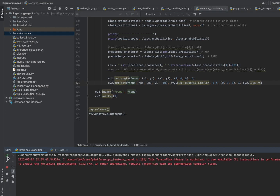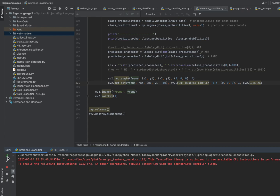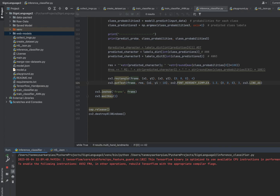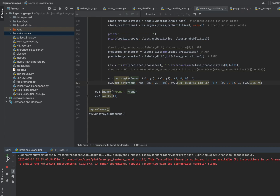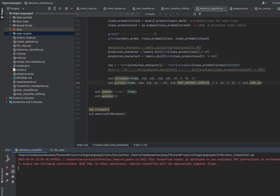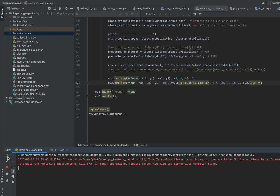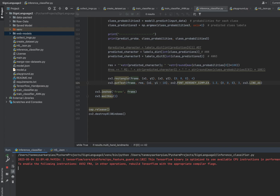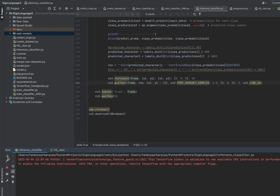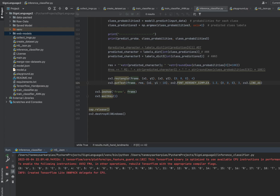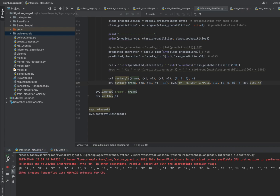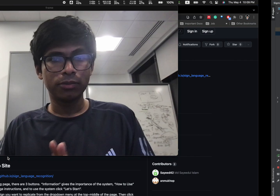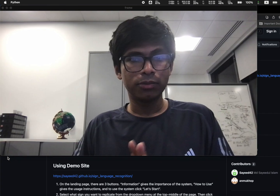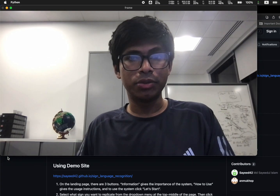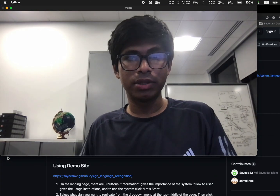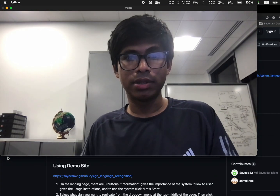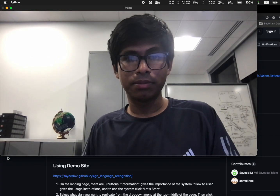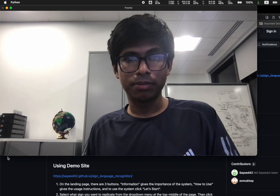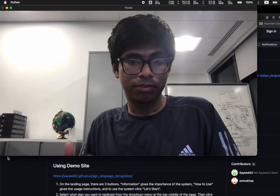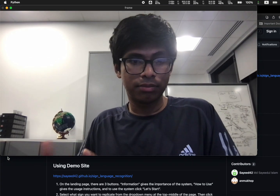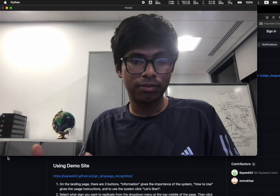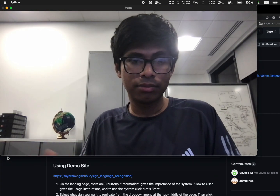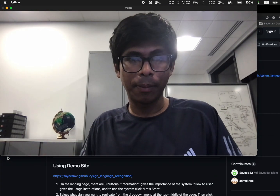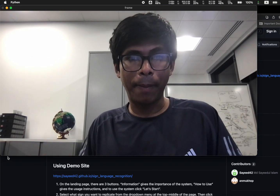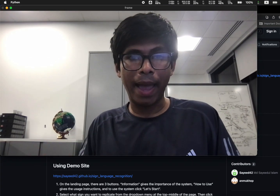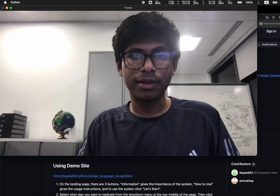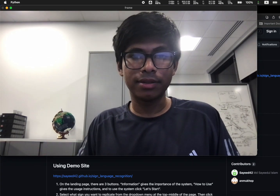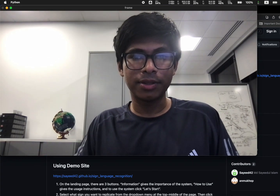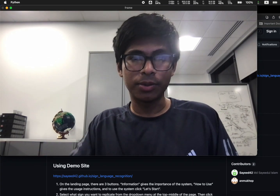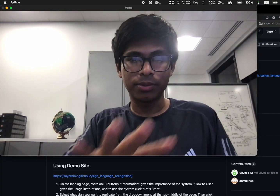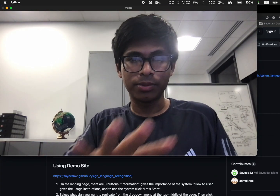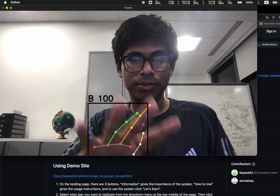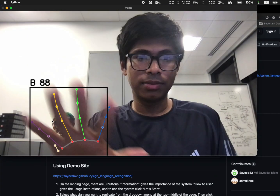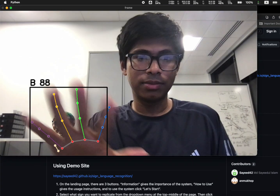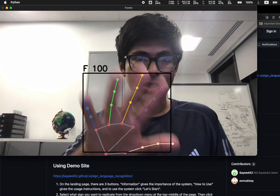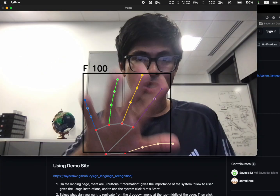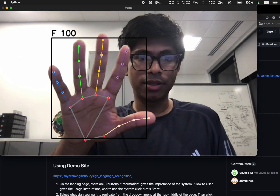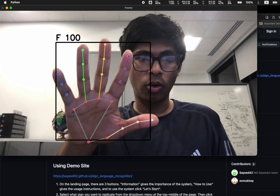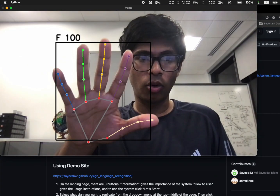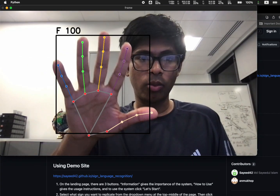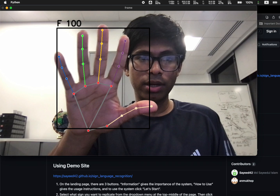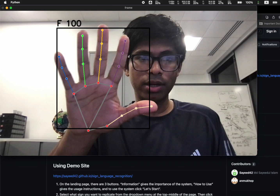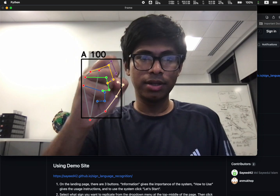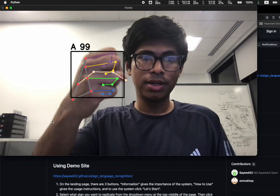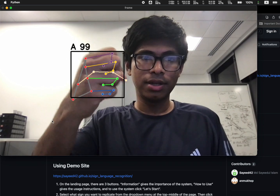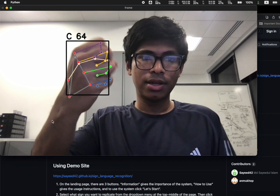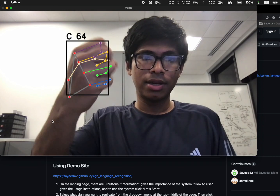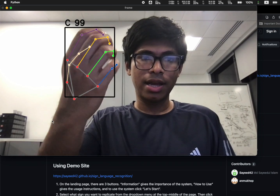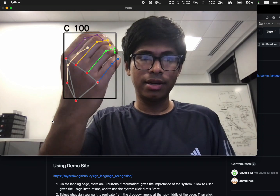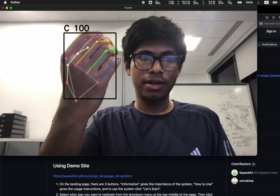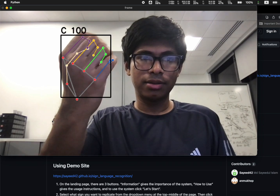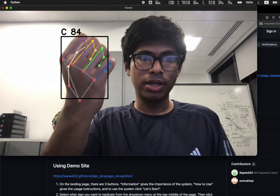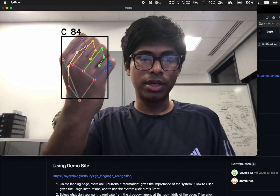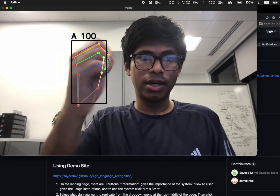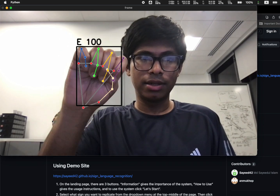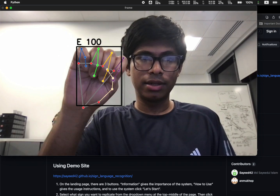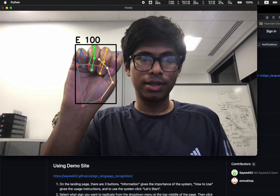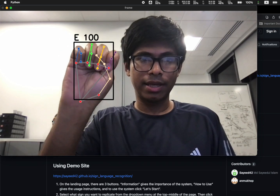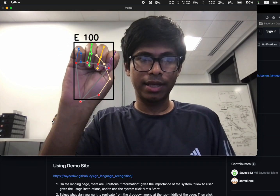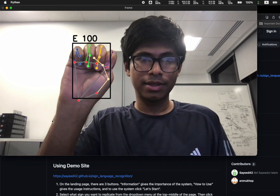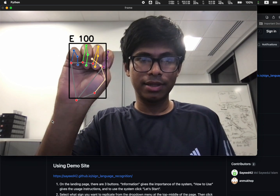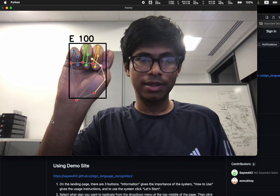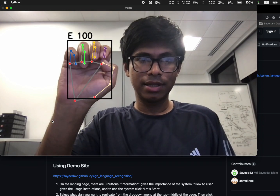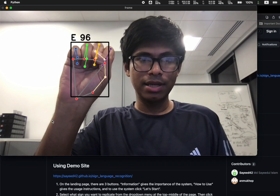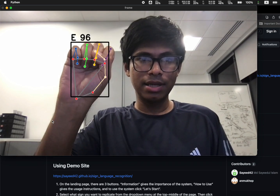the ML system which uses the backend. So this is the raw one, and we learned